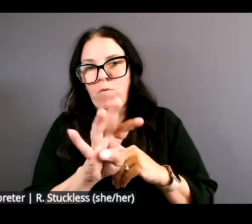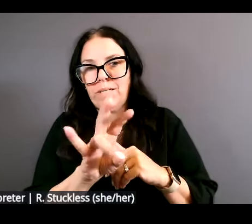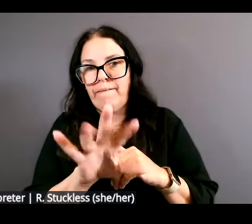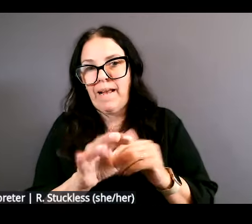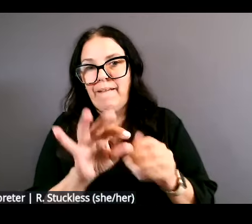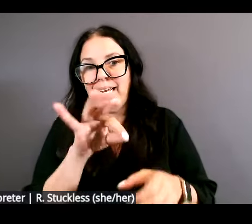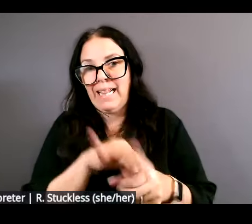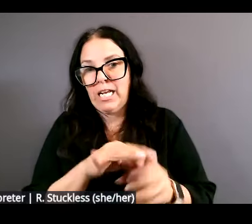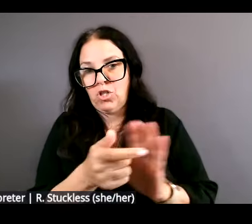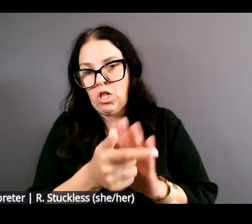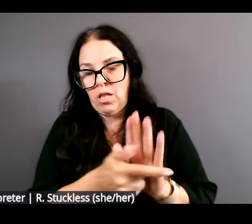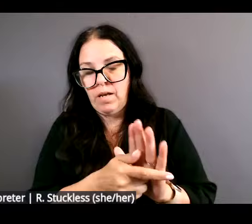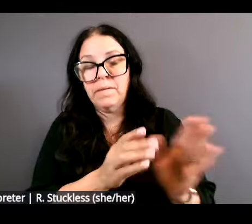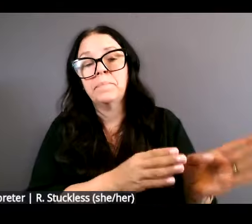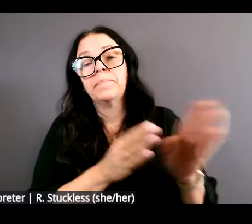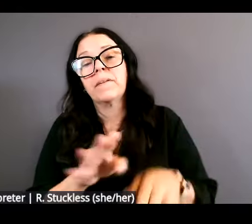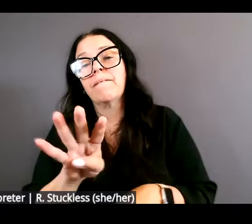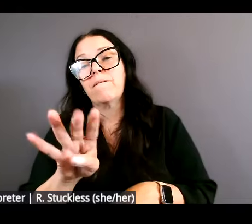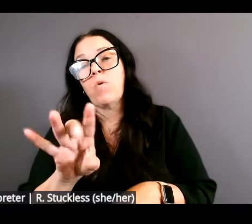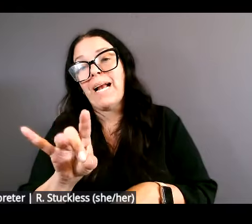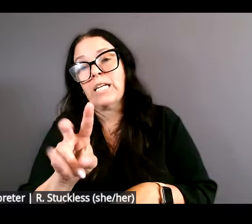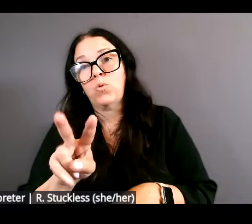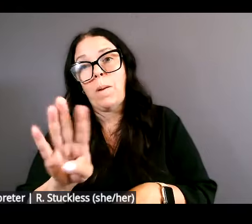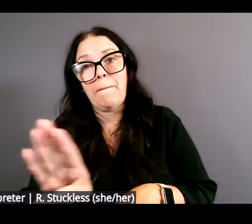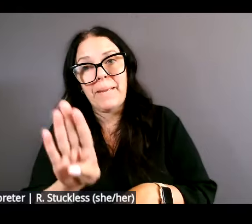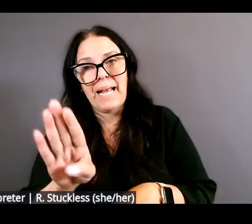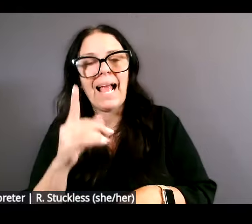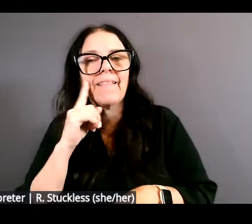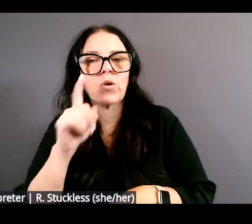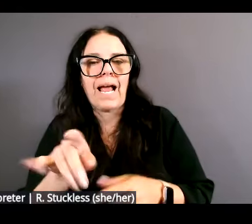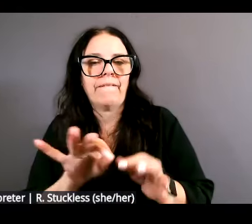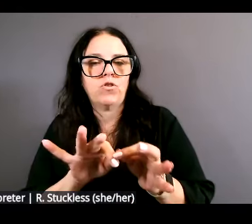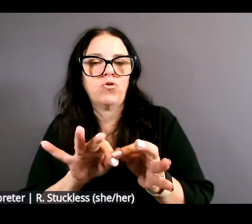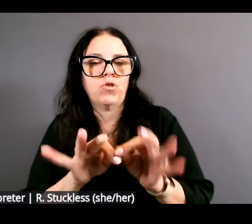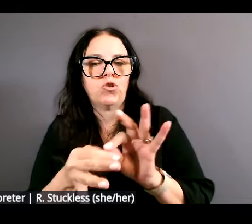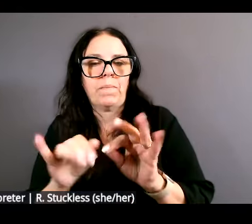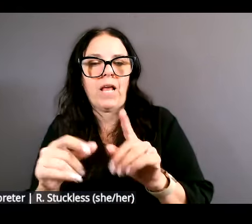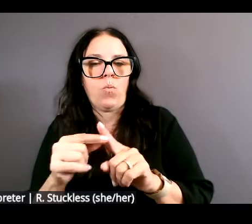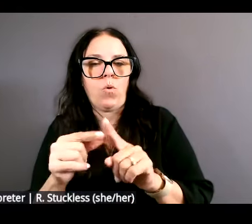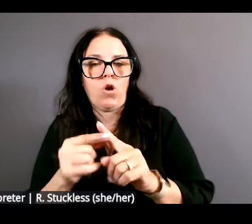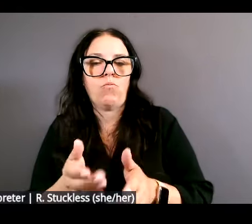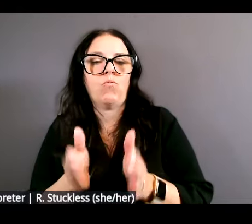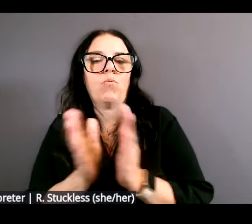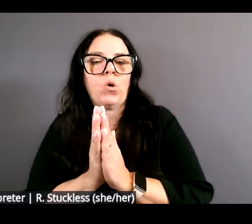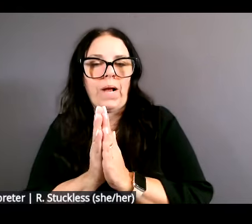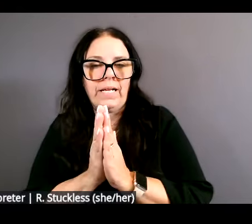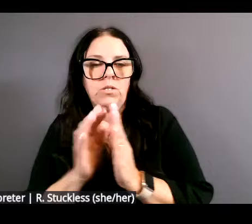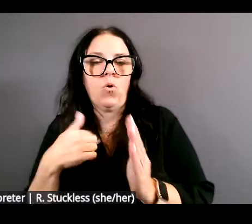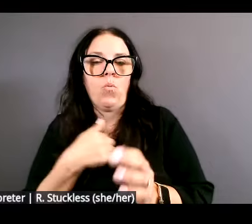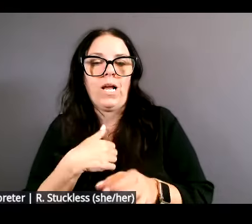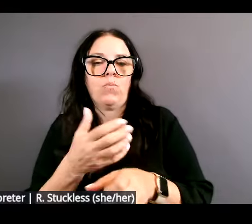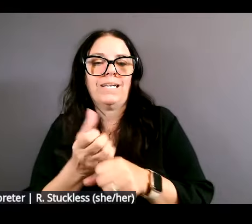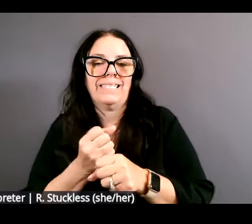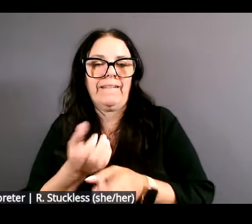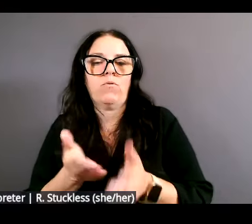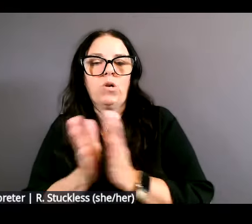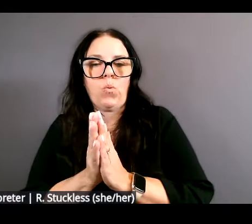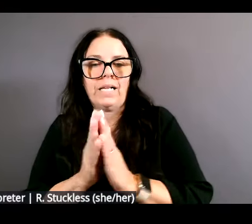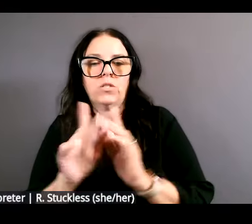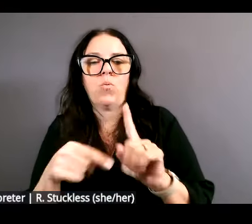to 482B, I think you would have to interpret the word request, that we receive a request when you have an actual version